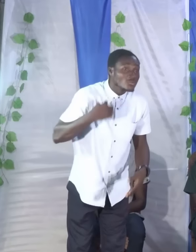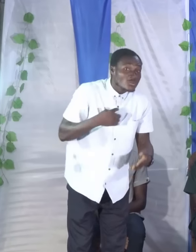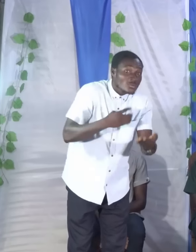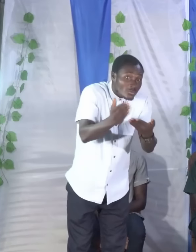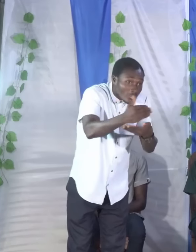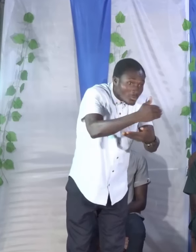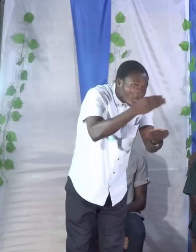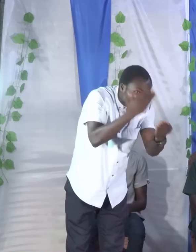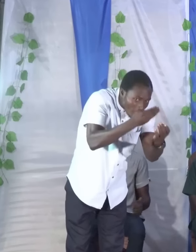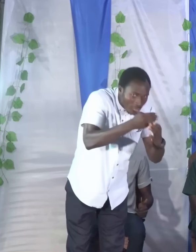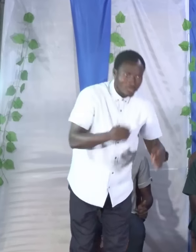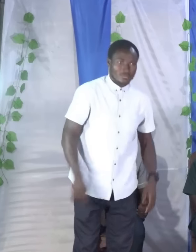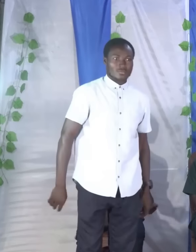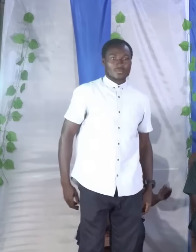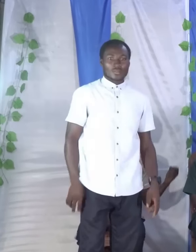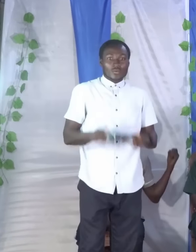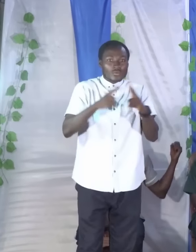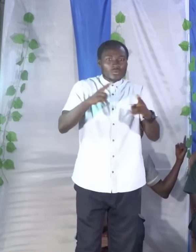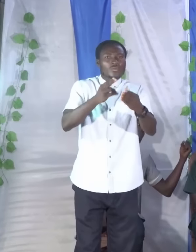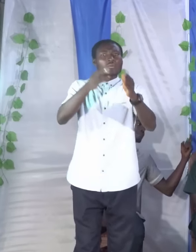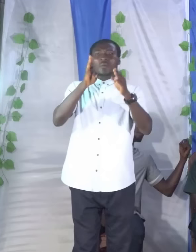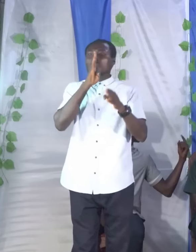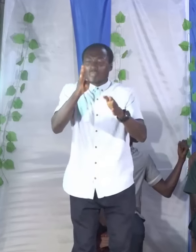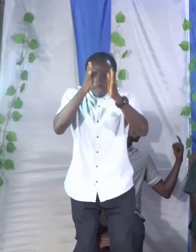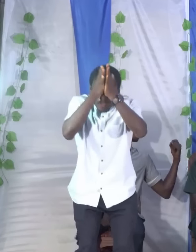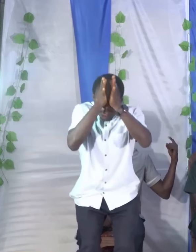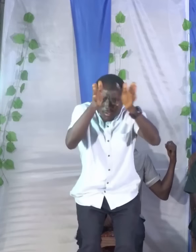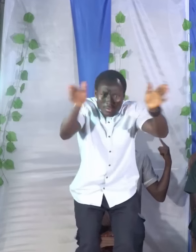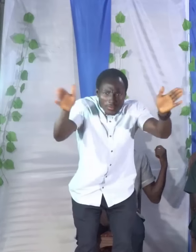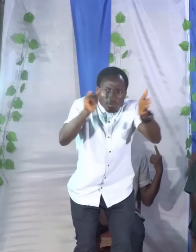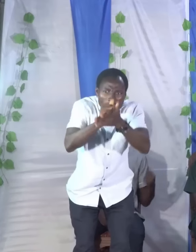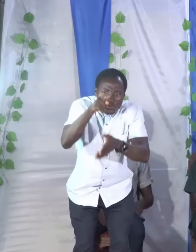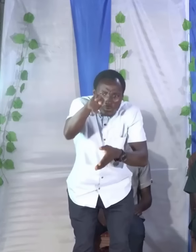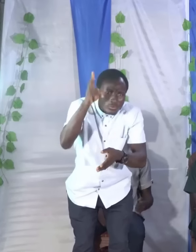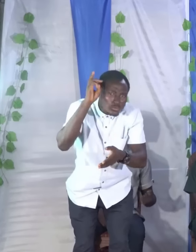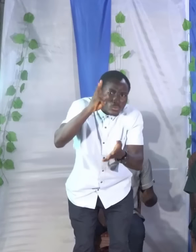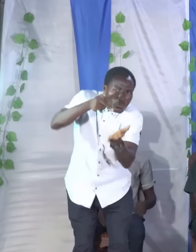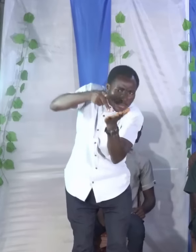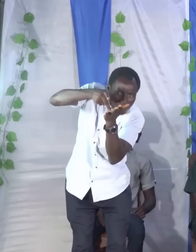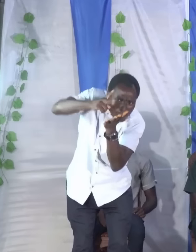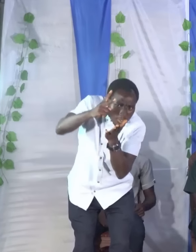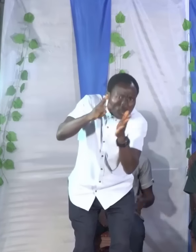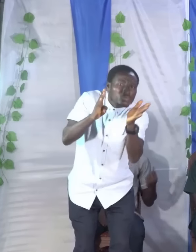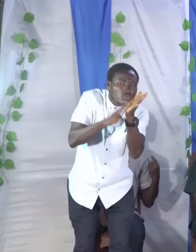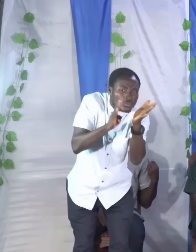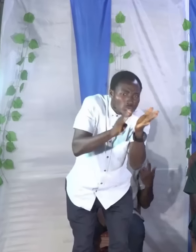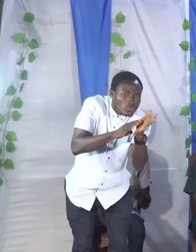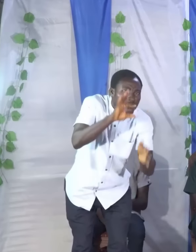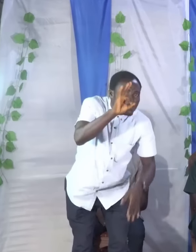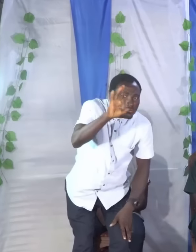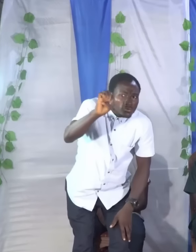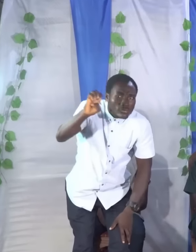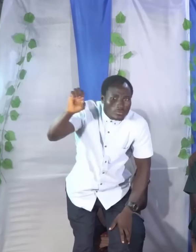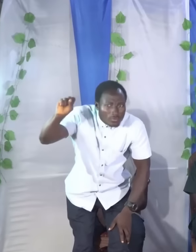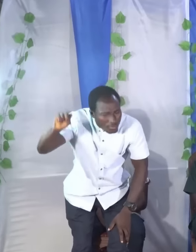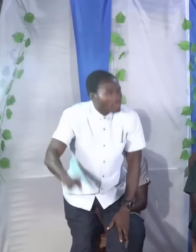che ti me so bre baba me sawa e ti sa wo church se we ya na obi fa plan and I